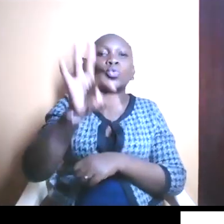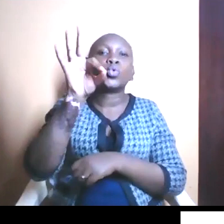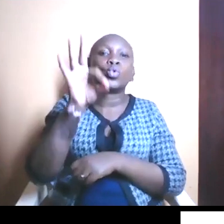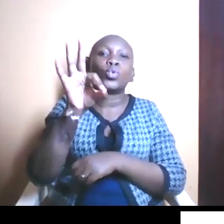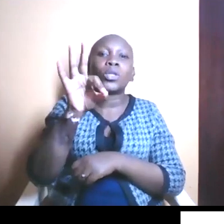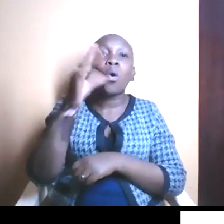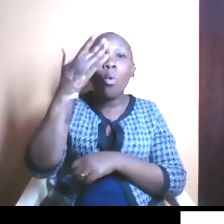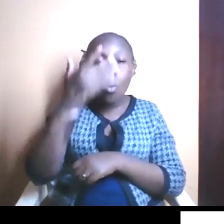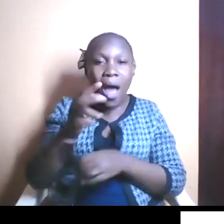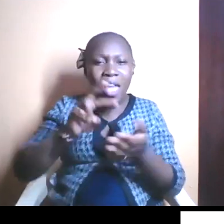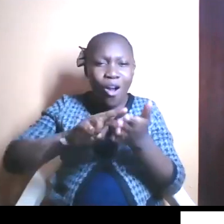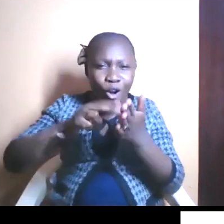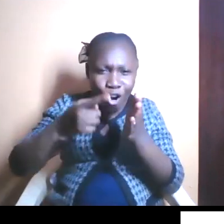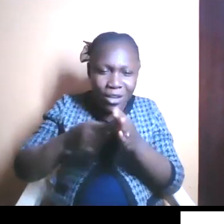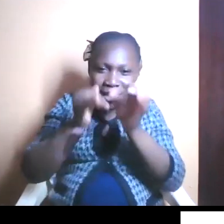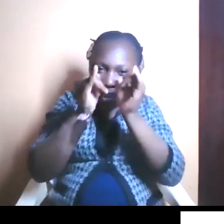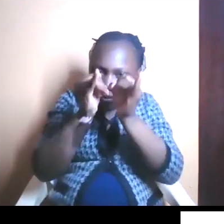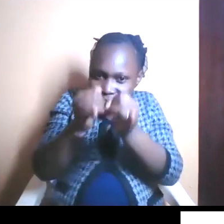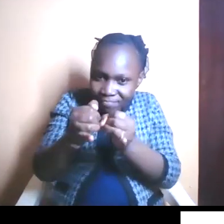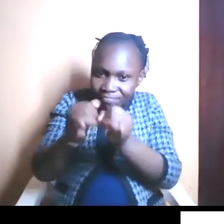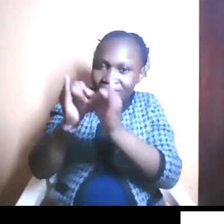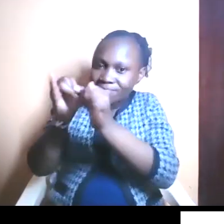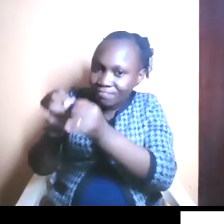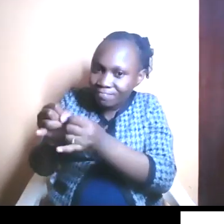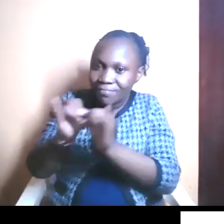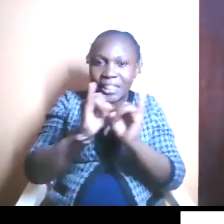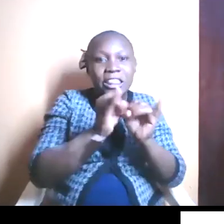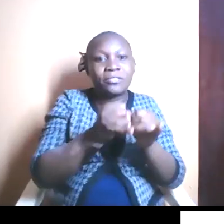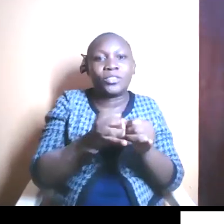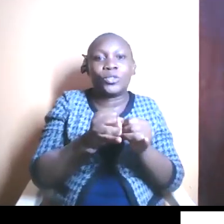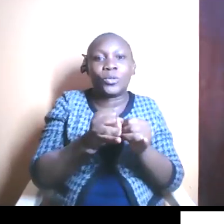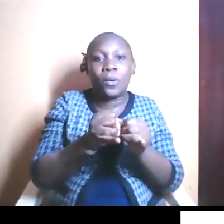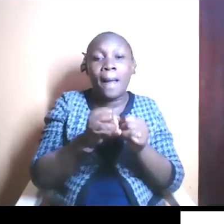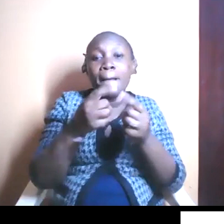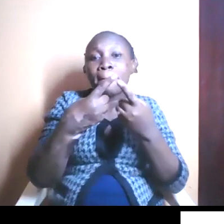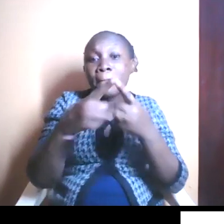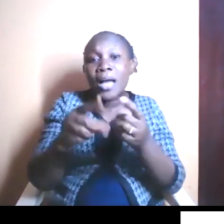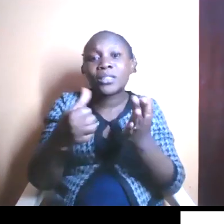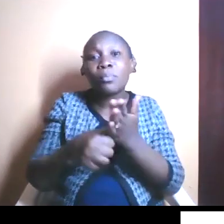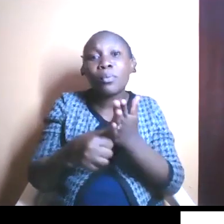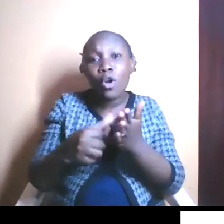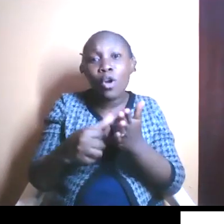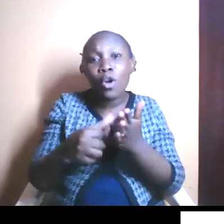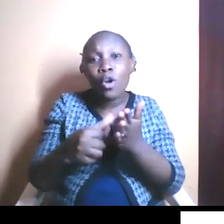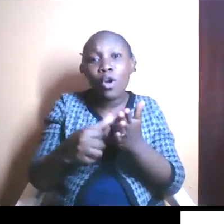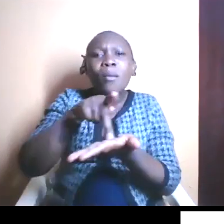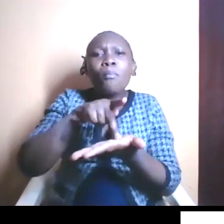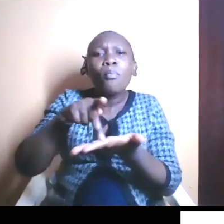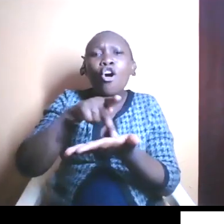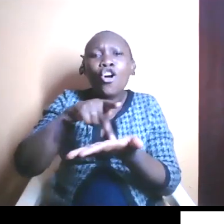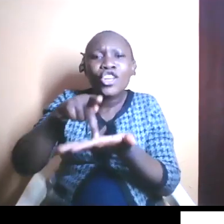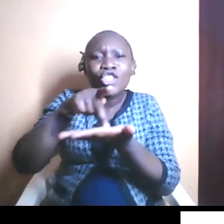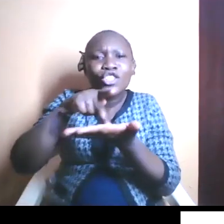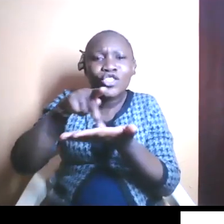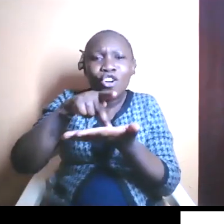individual. The problem with toxic workplaces is that the poison spreads to your entire life. Many workers